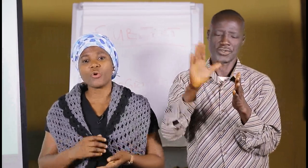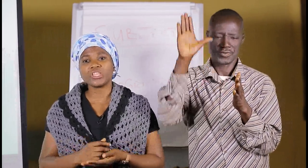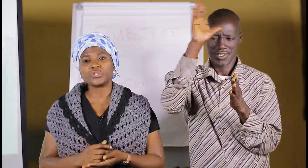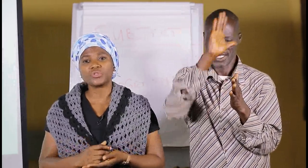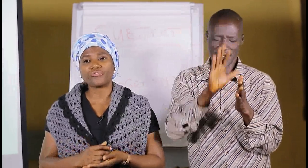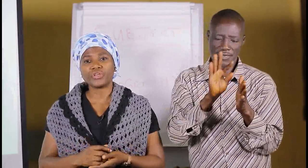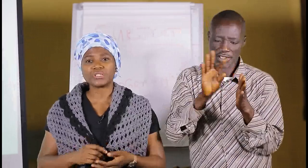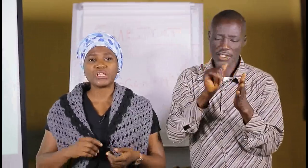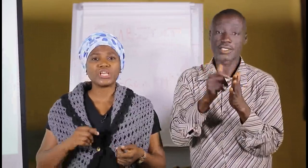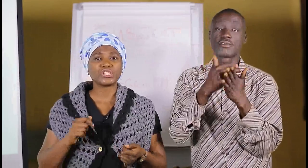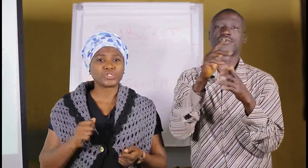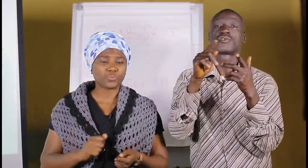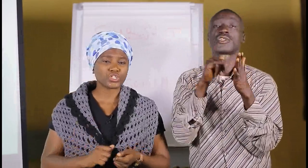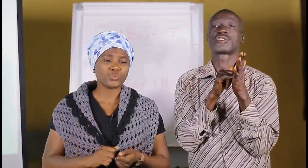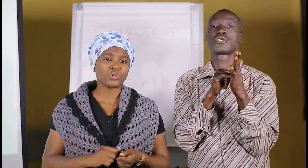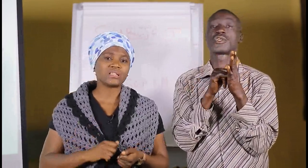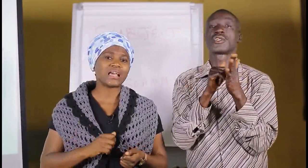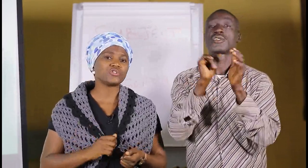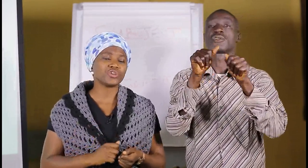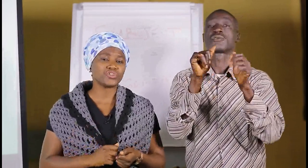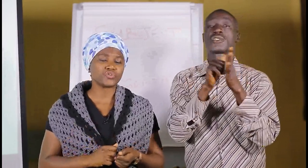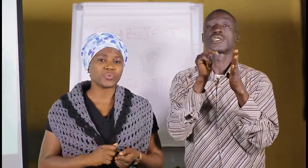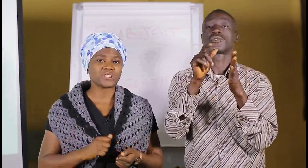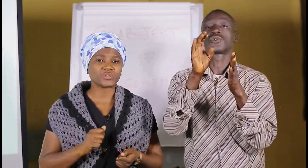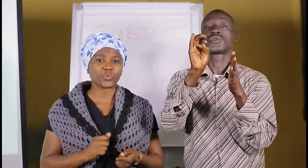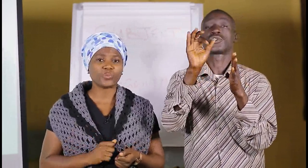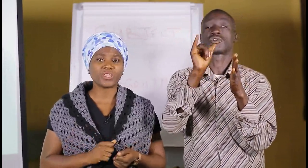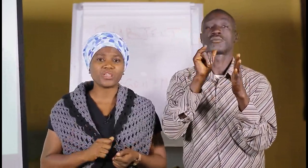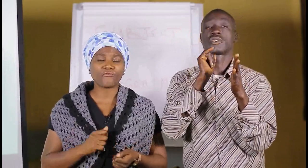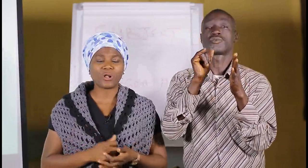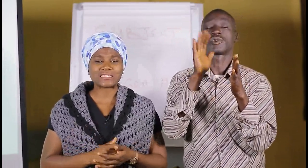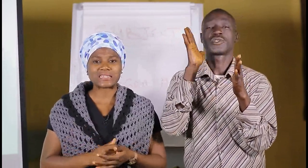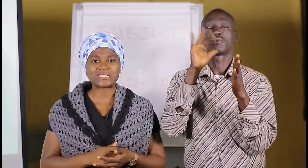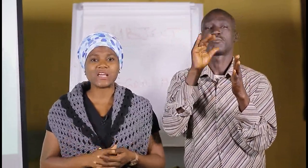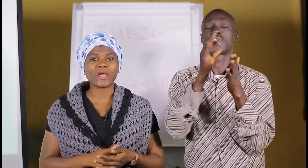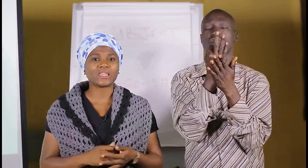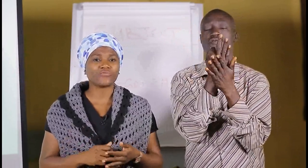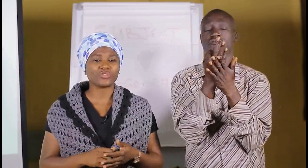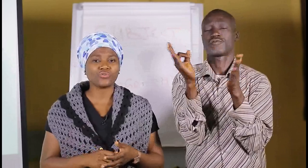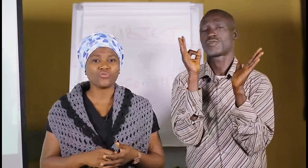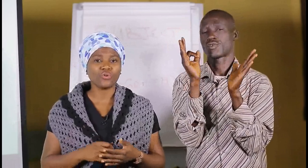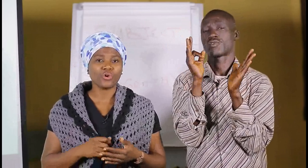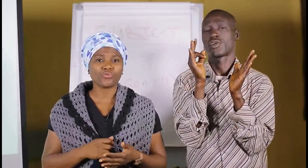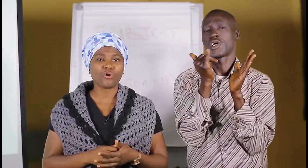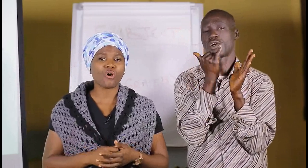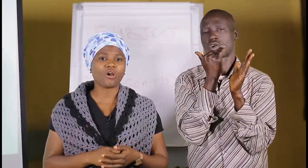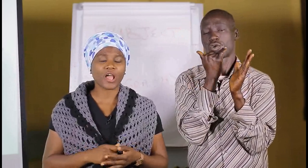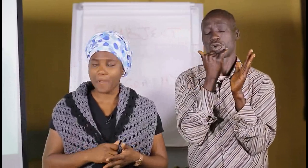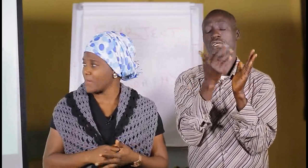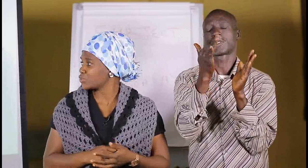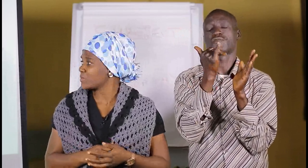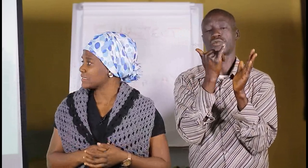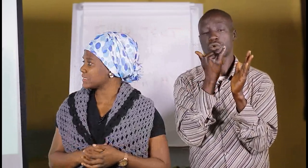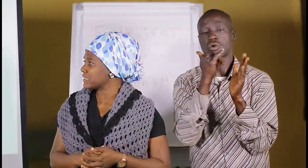before going into the field, it is possible that your instruments will be faulty, thereby giving you